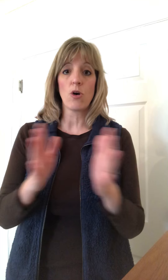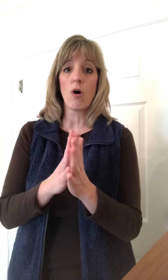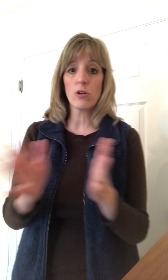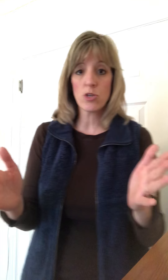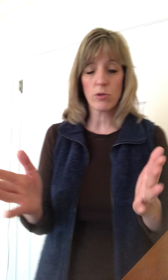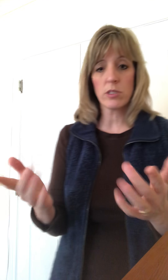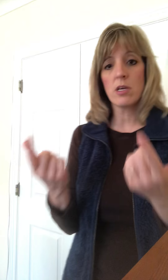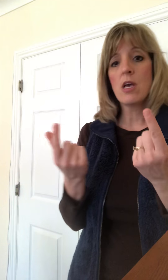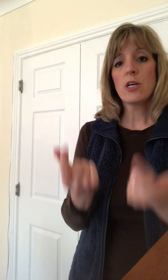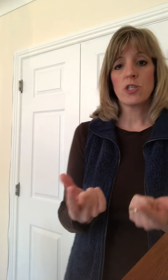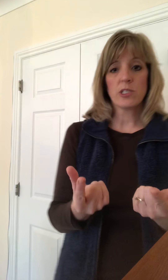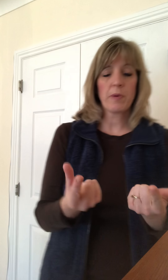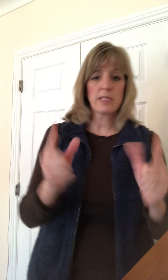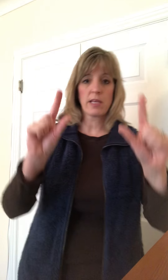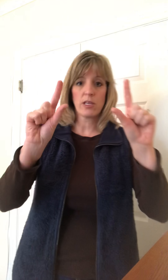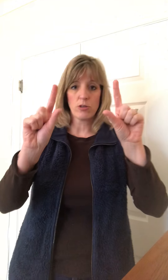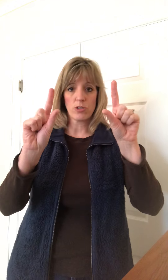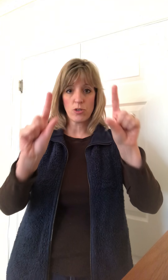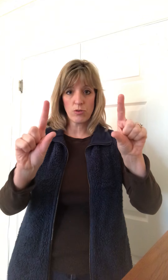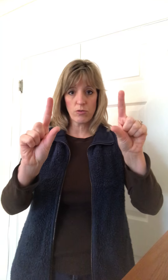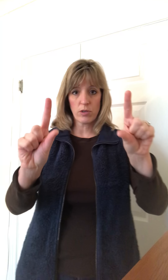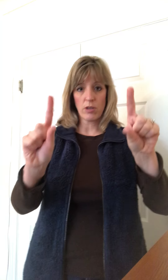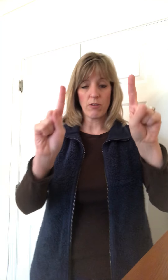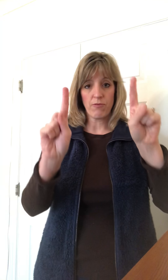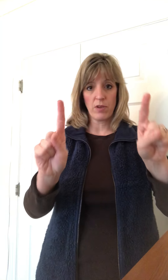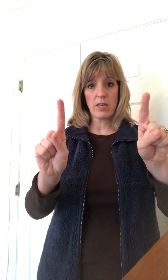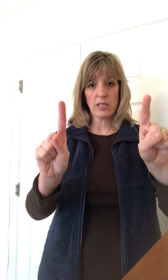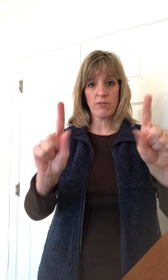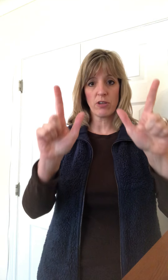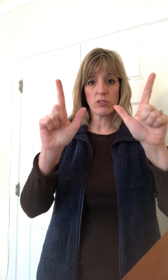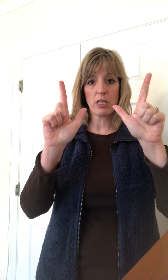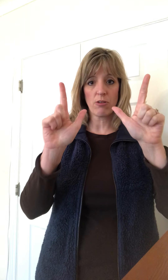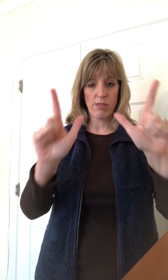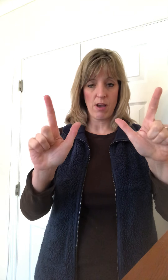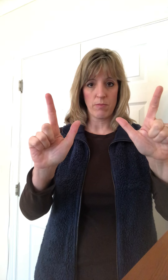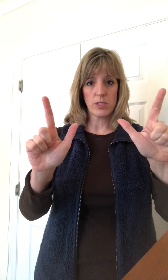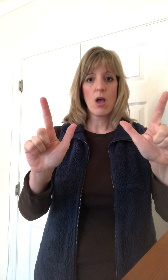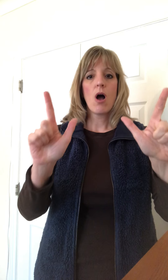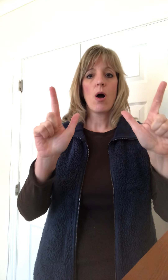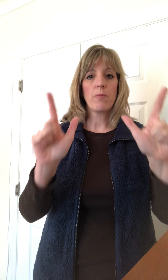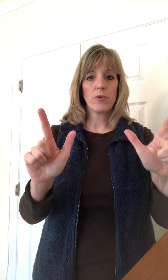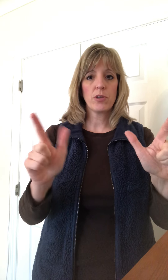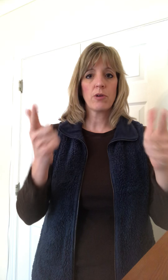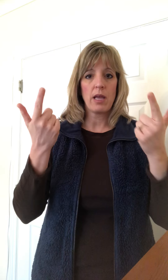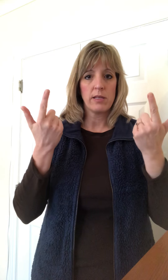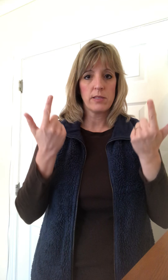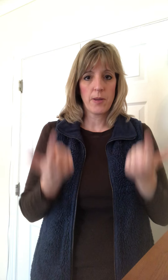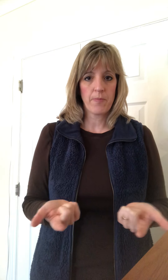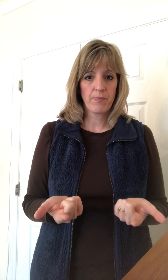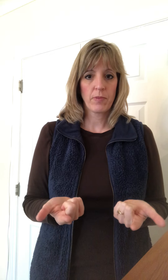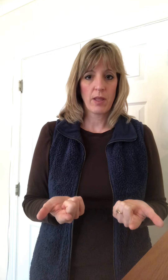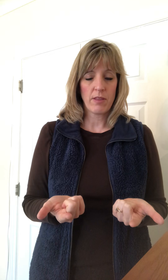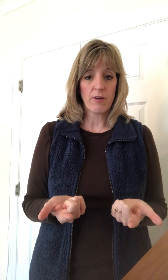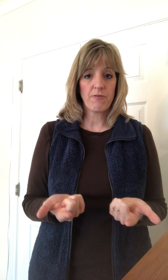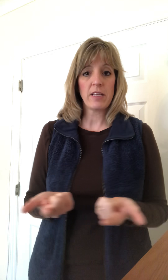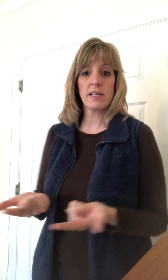all shortened just by taking your index fingers and your thumbs on both your hands. They're facing